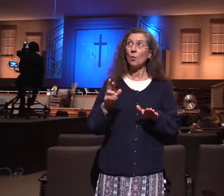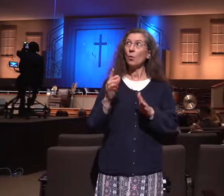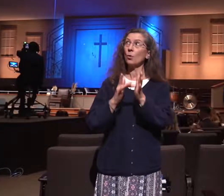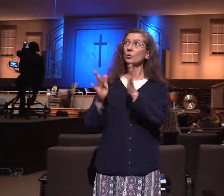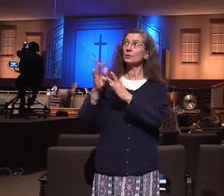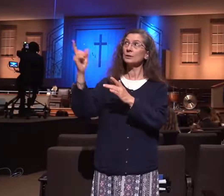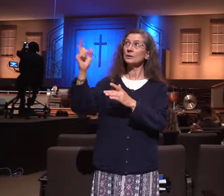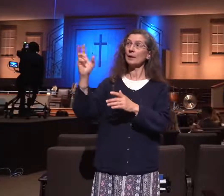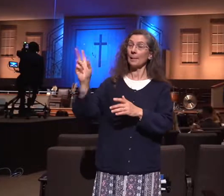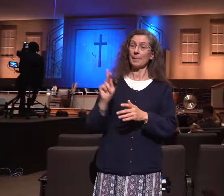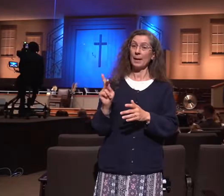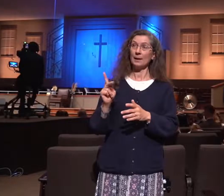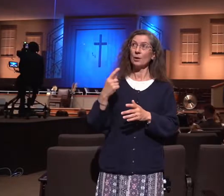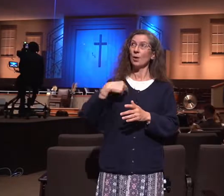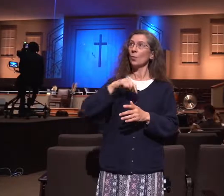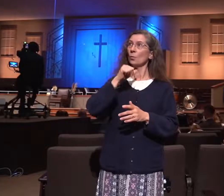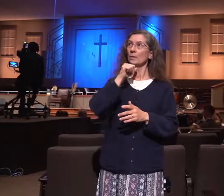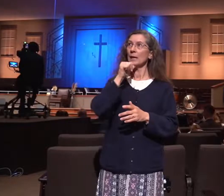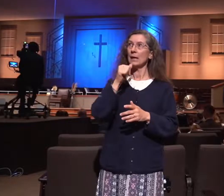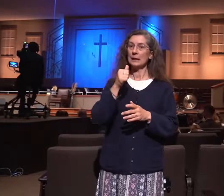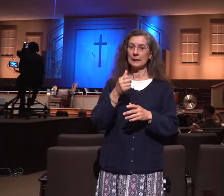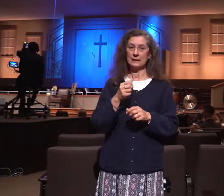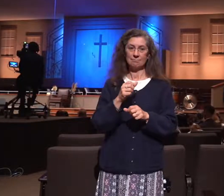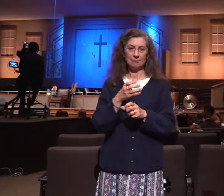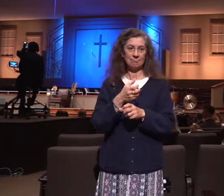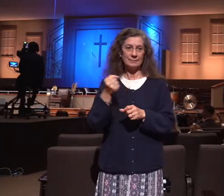not take anything with us.